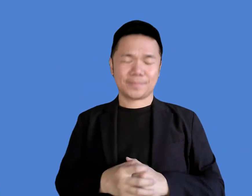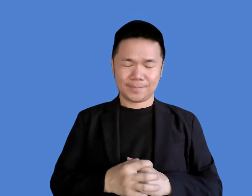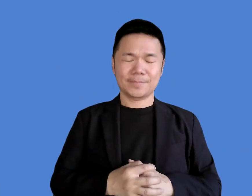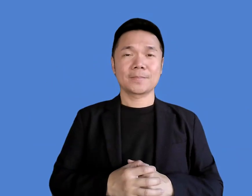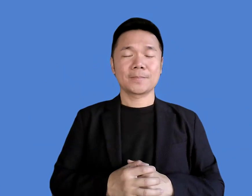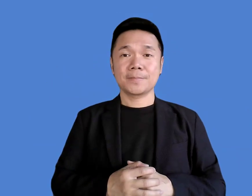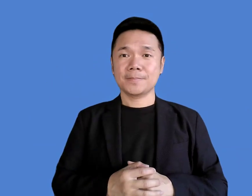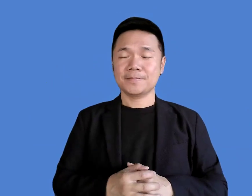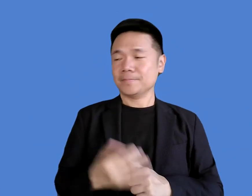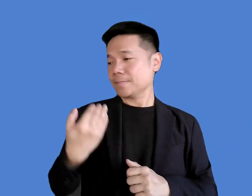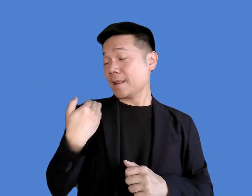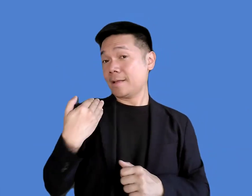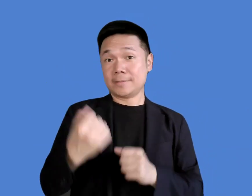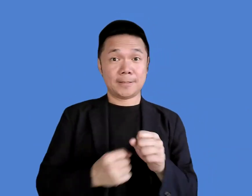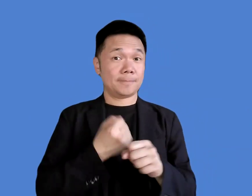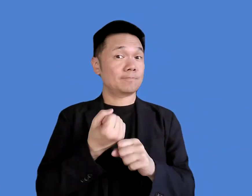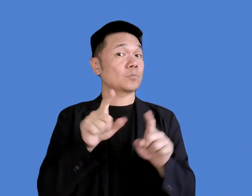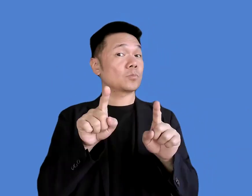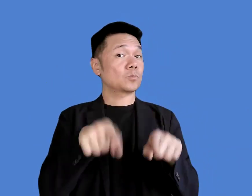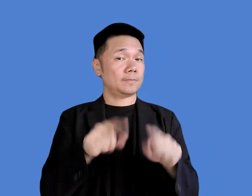Now, in November last year,